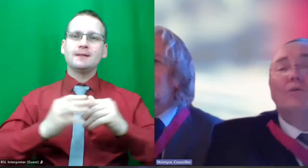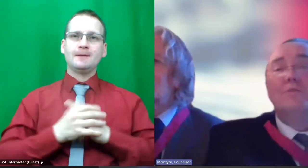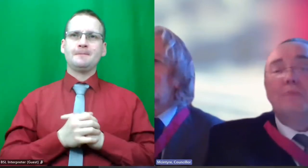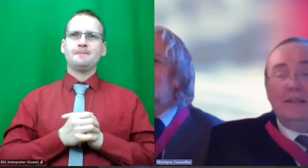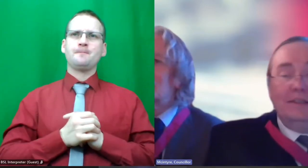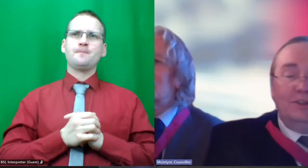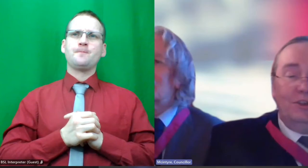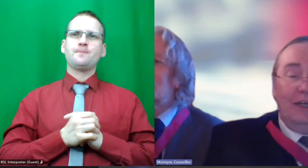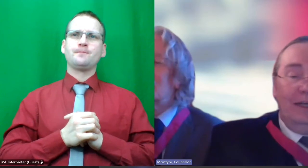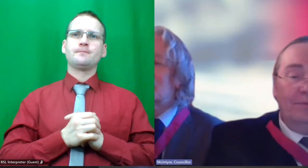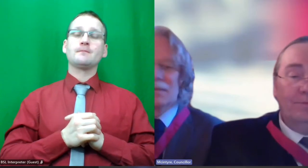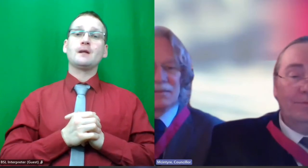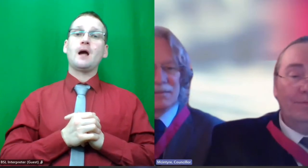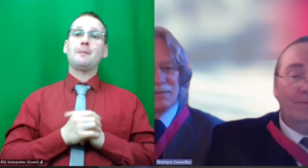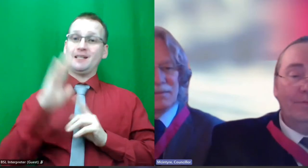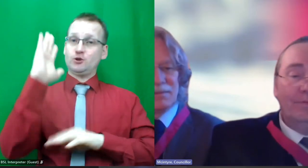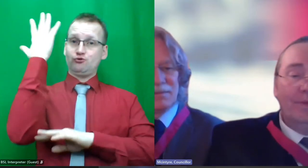I also planted a tree